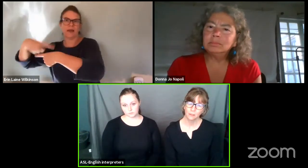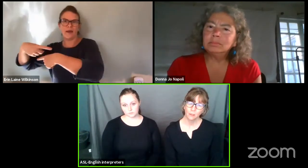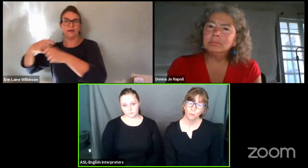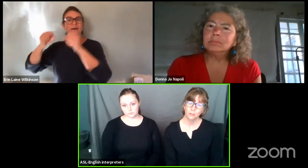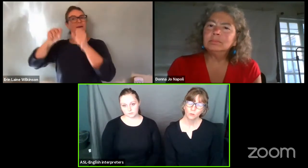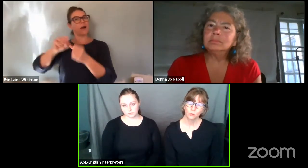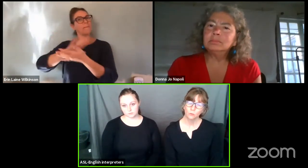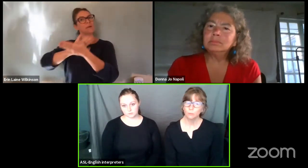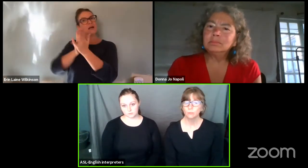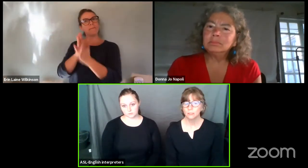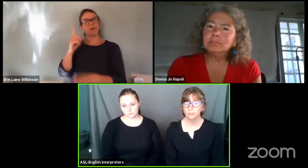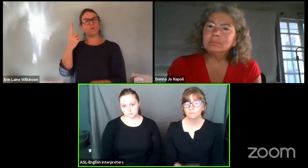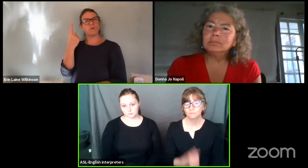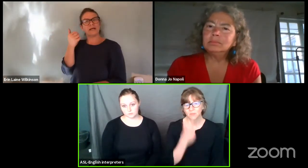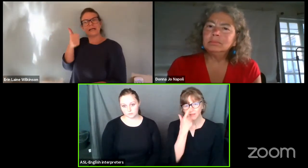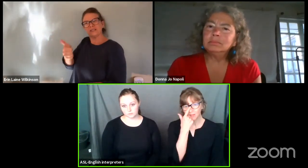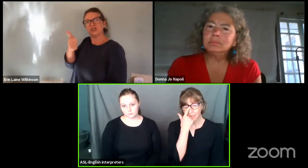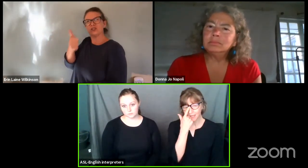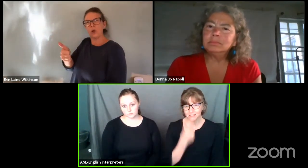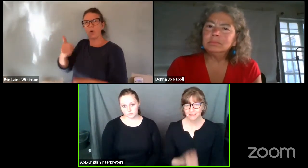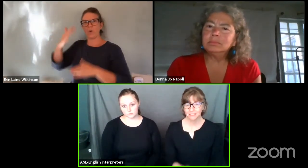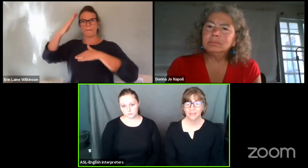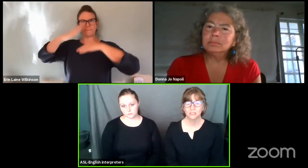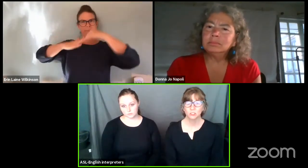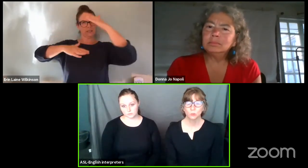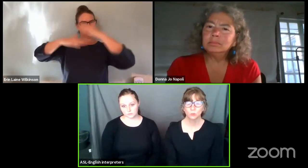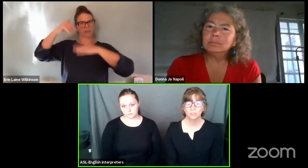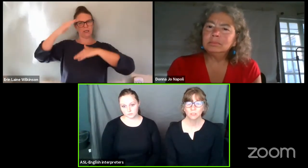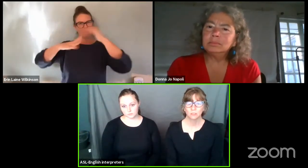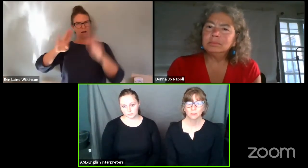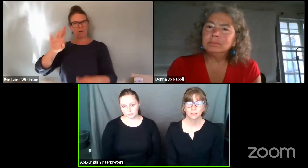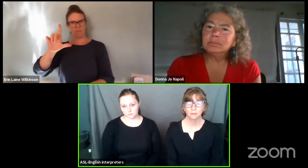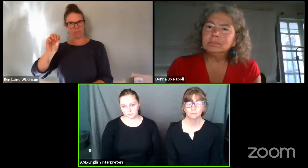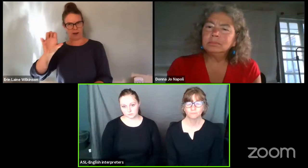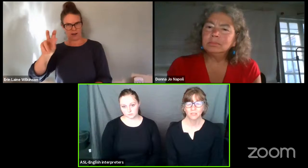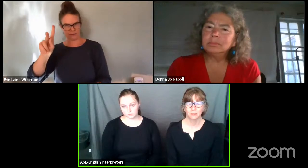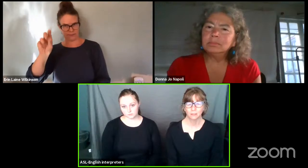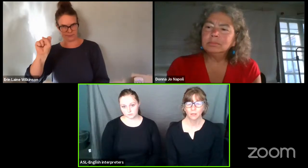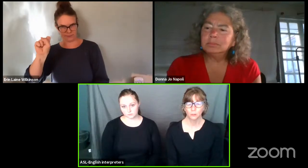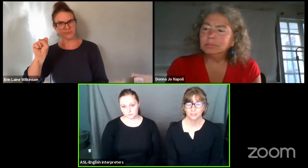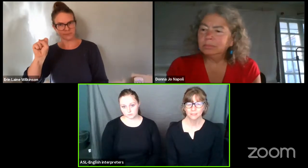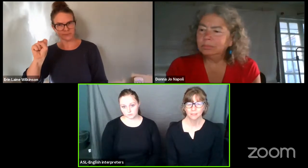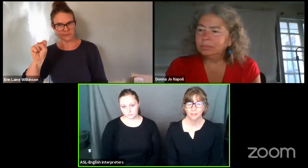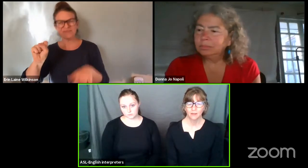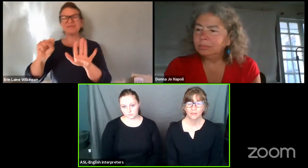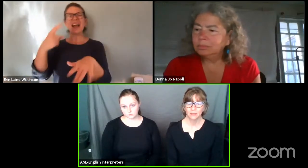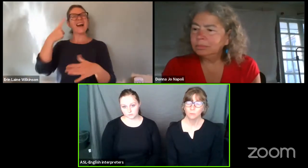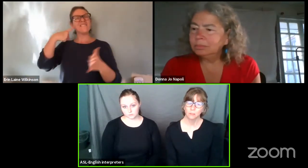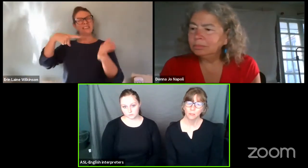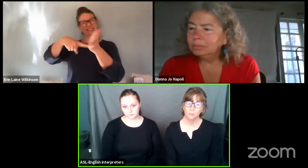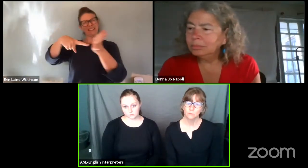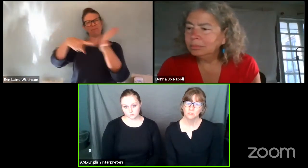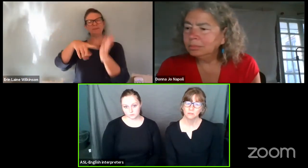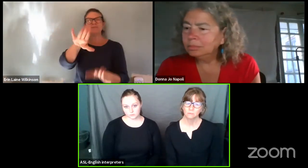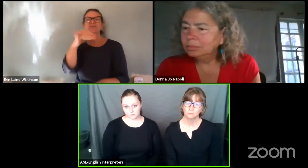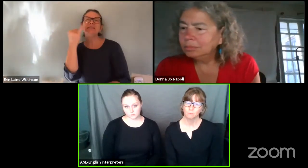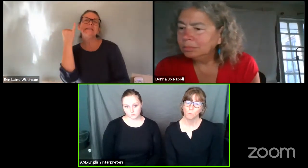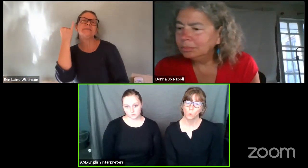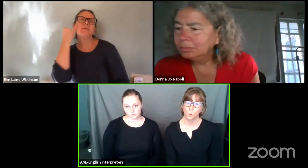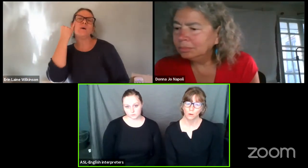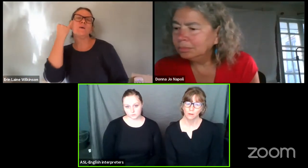unit, but it could be that as sign is used in an utterance, then it